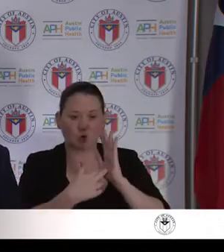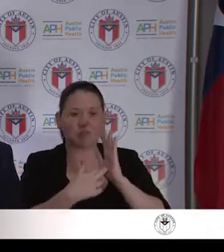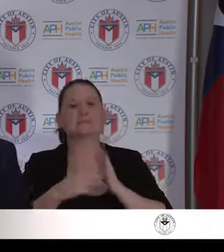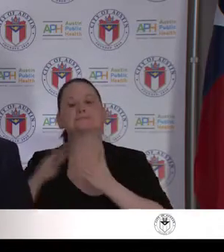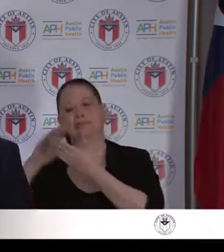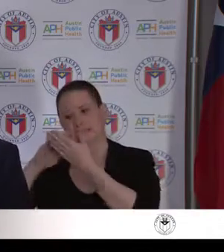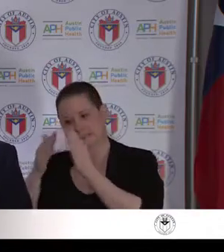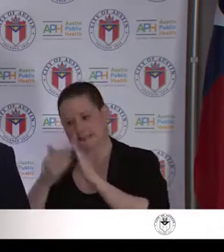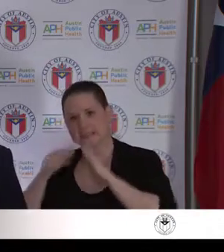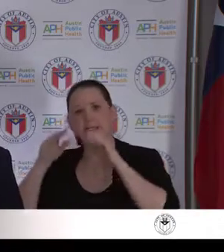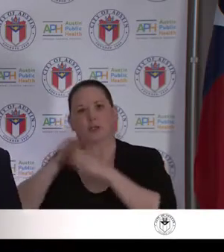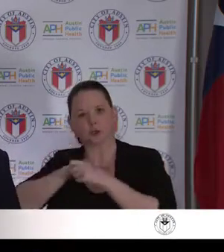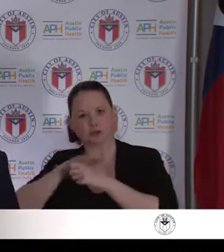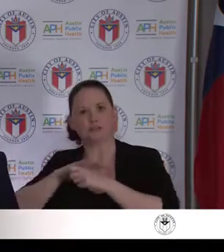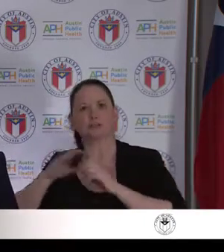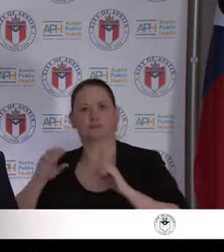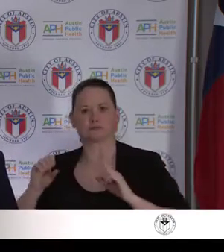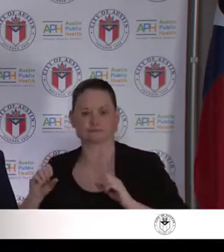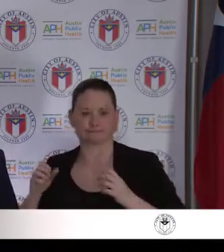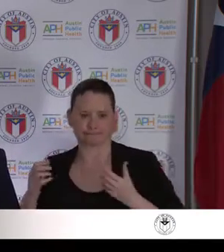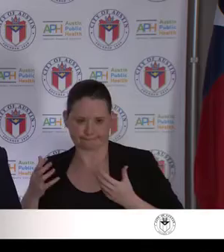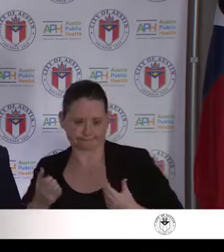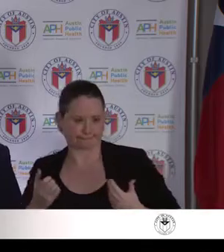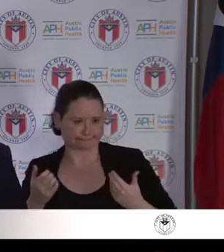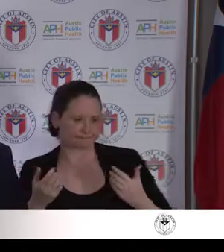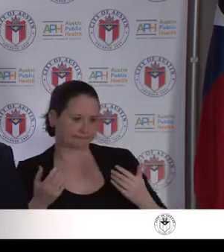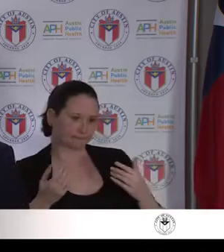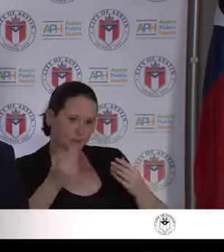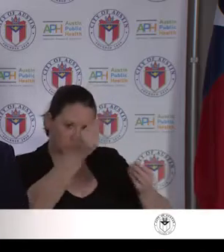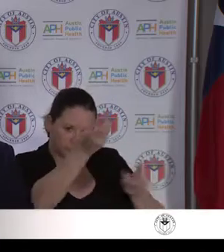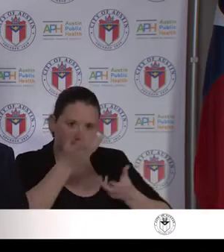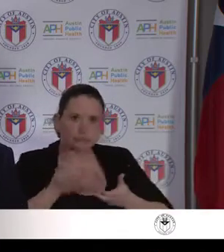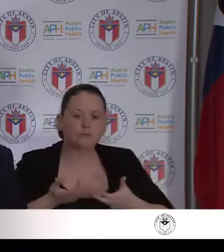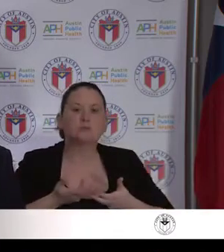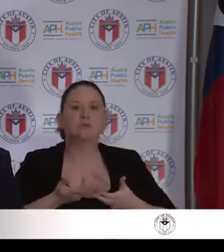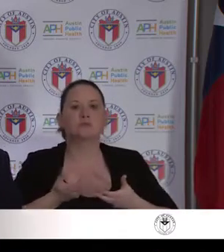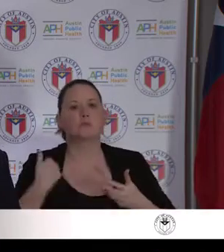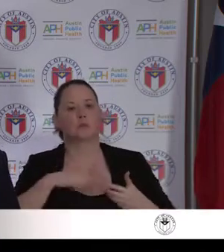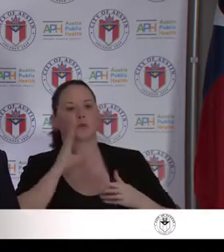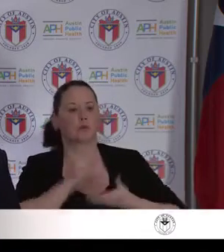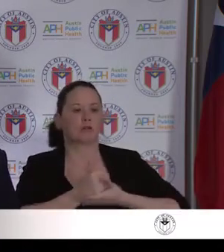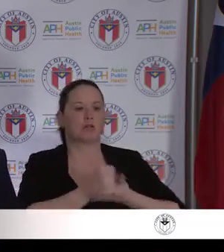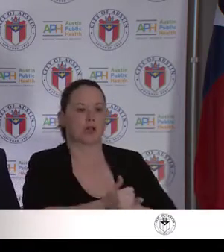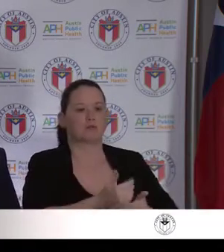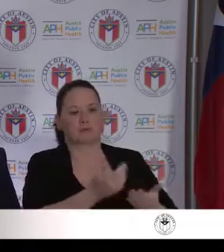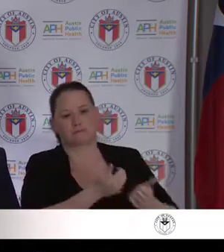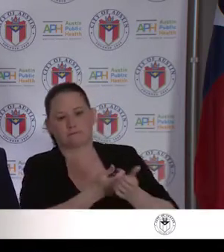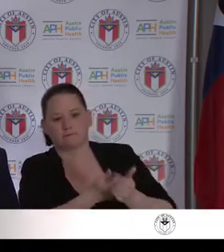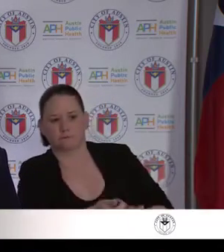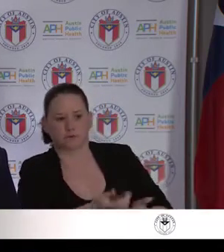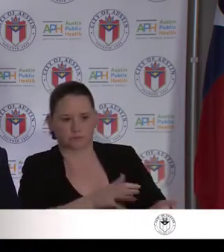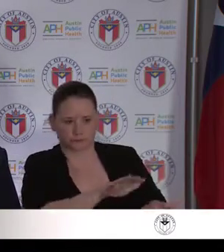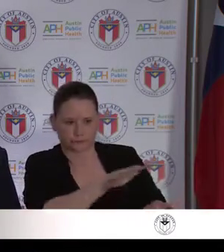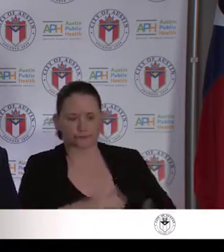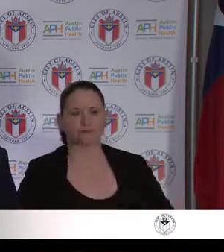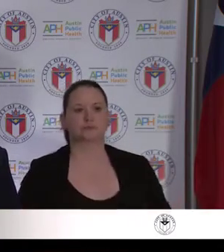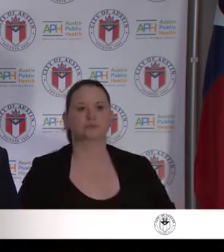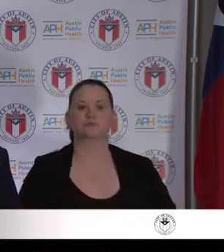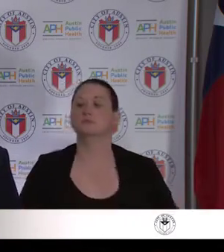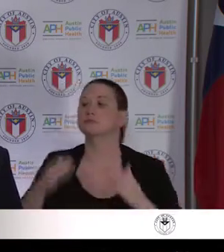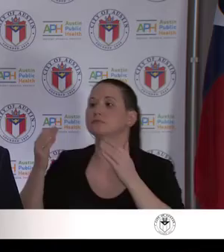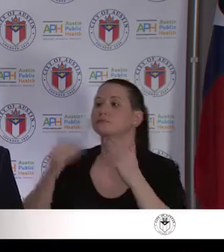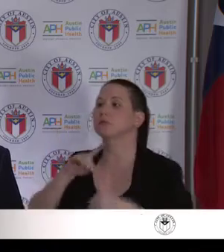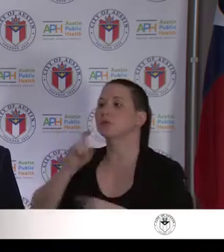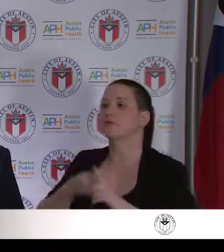the city and region would like to know so that we can help bring about compliance. Next question is from Fox